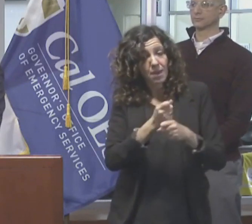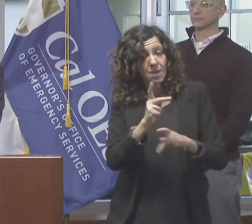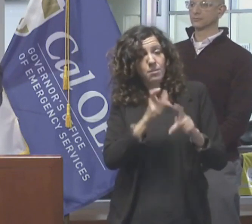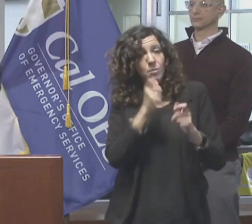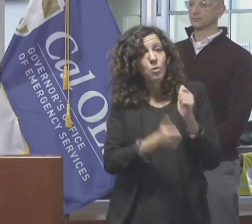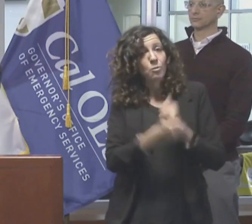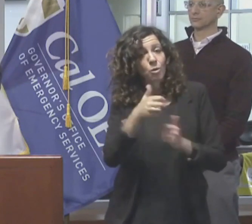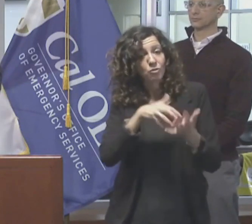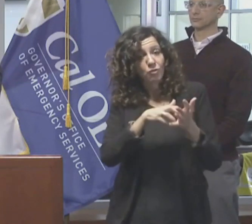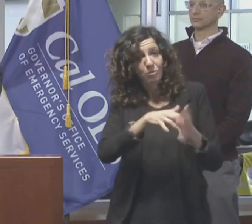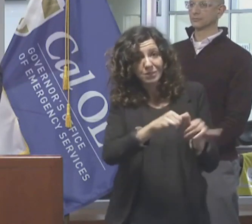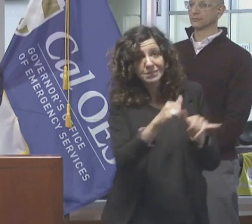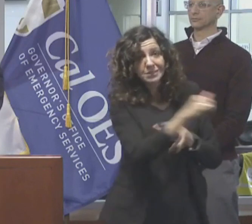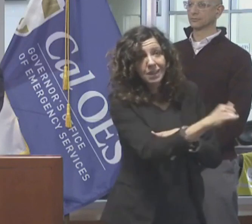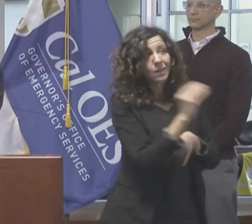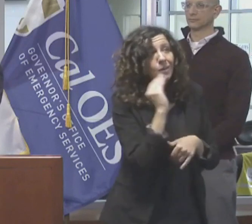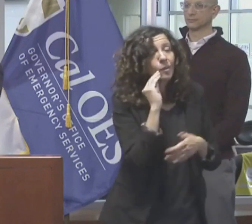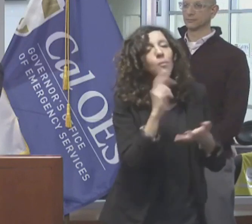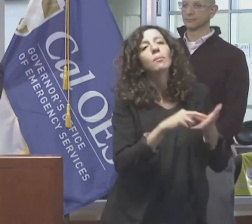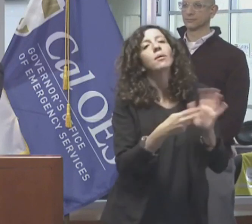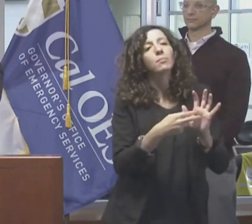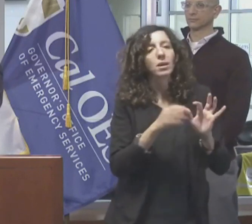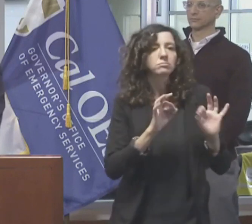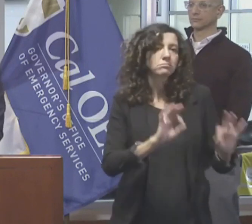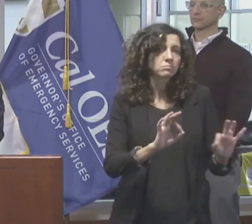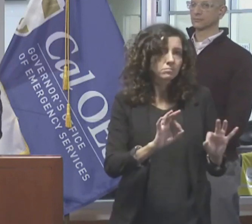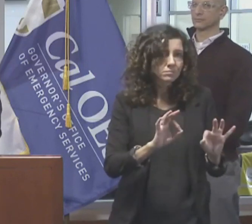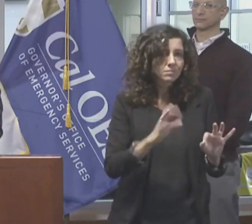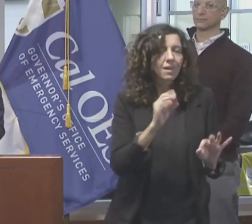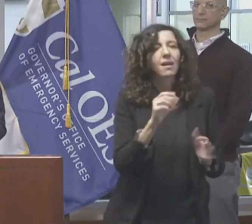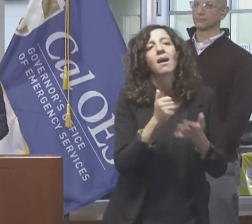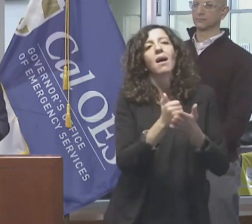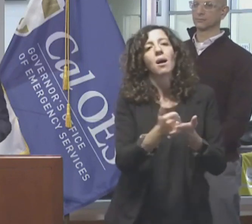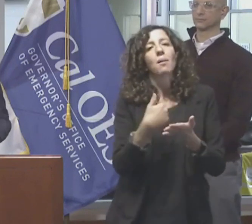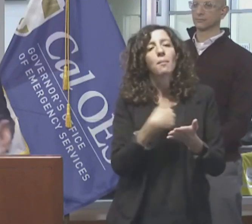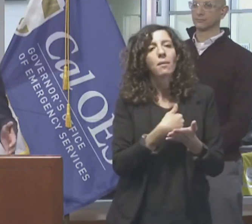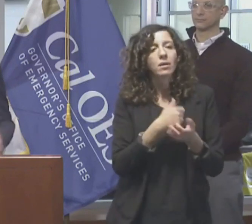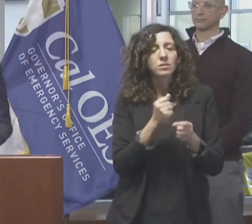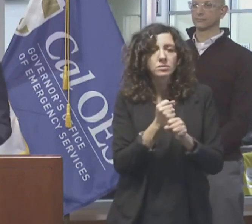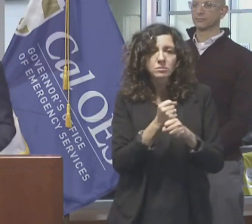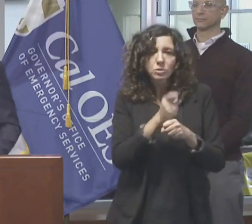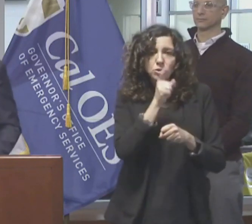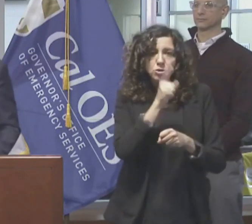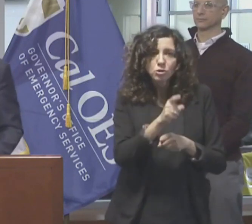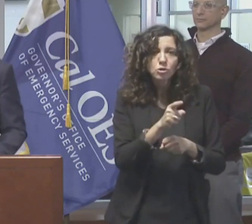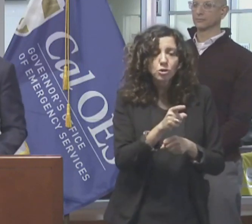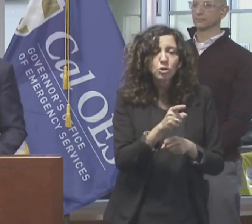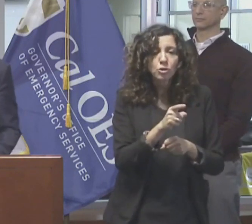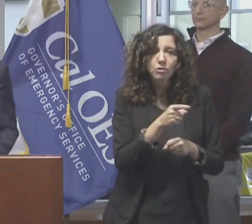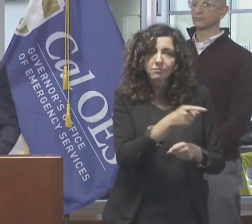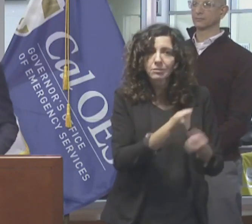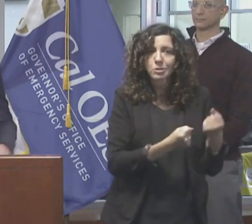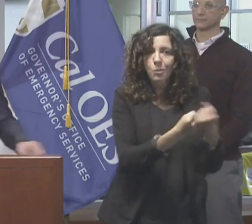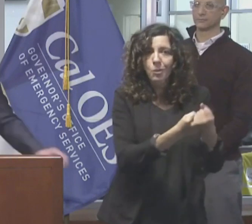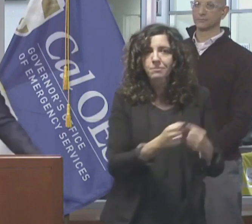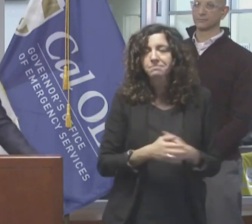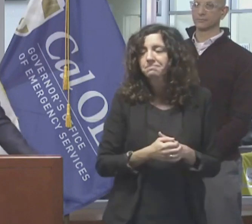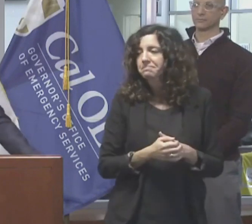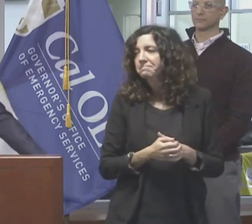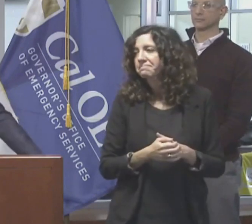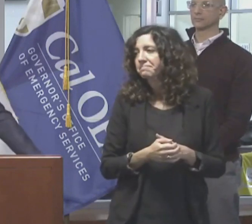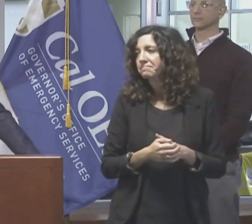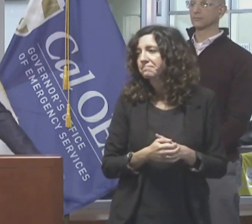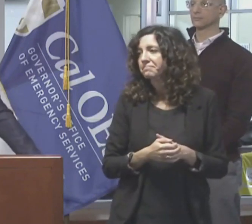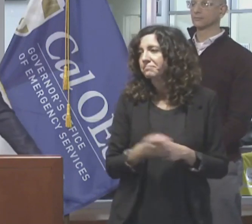some space to deal with all these logistics and allow us to fill, to the extent there are gaps, in real time.